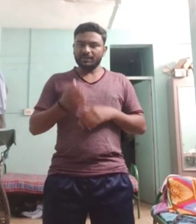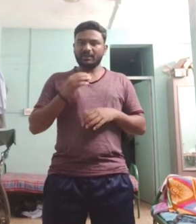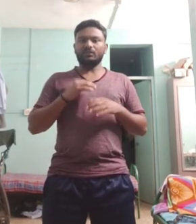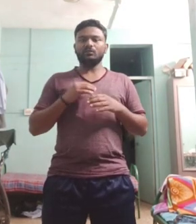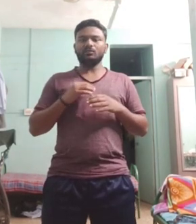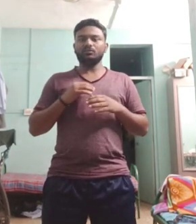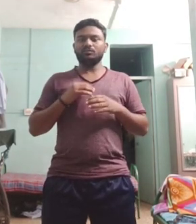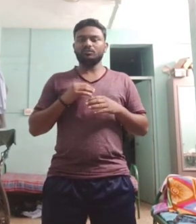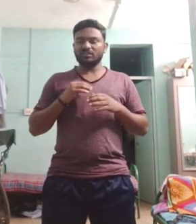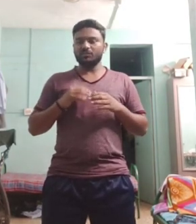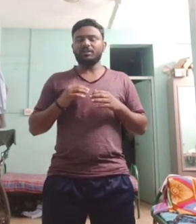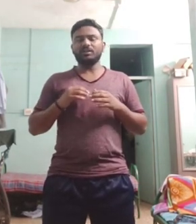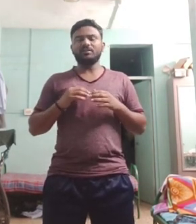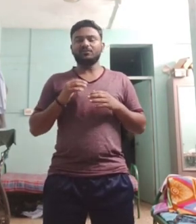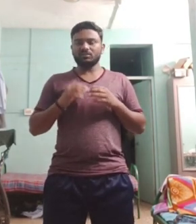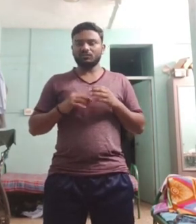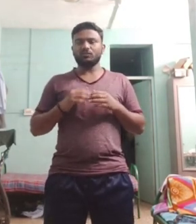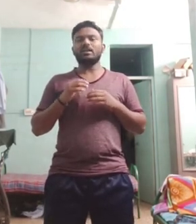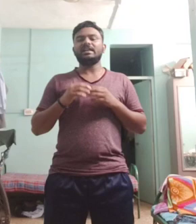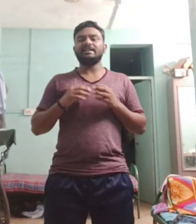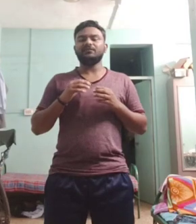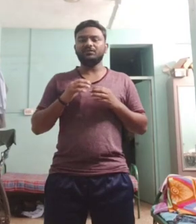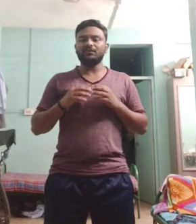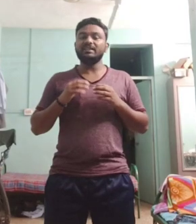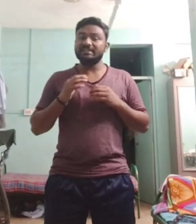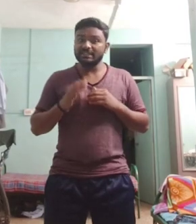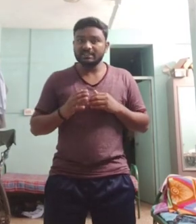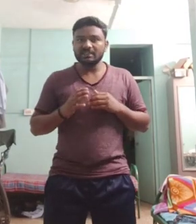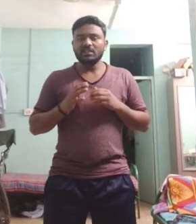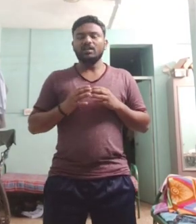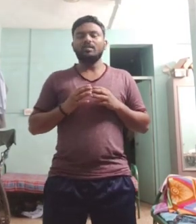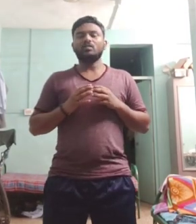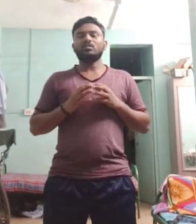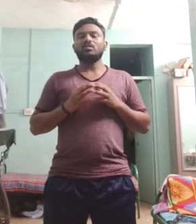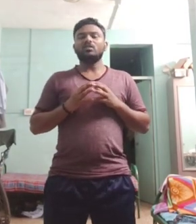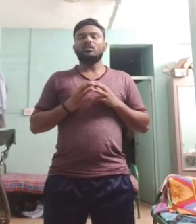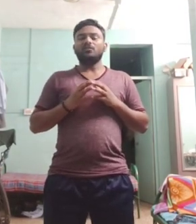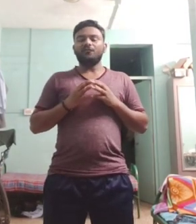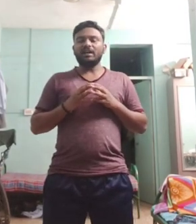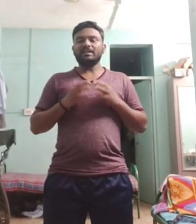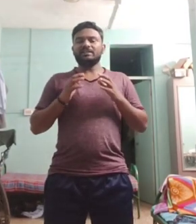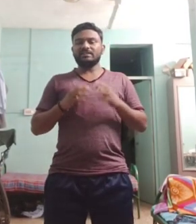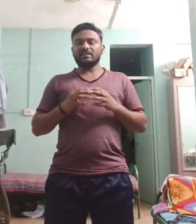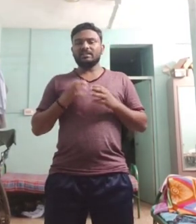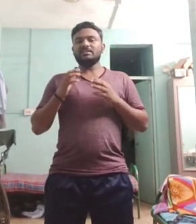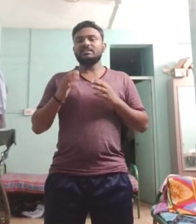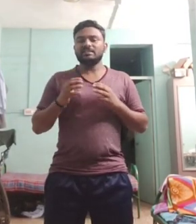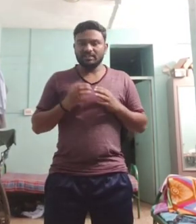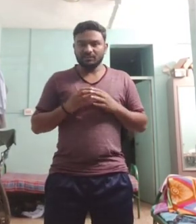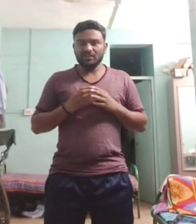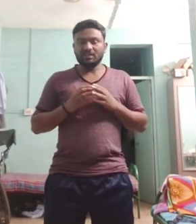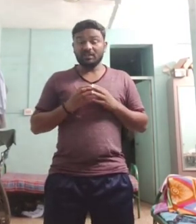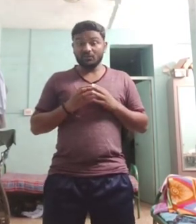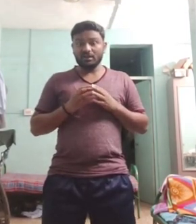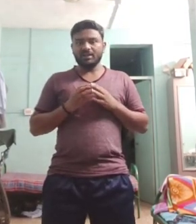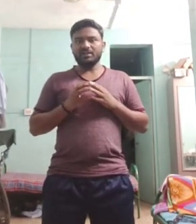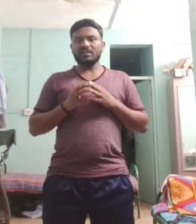back to this point. First of all, we will discuss about why this conditional statement required in